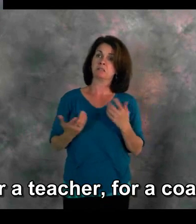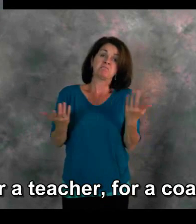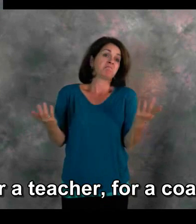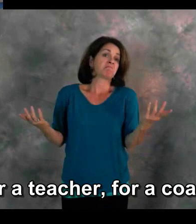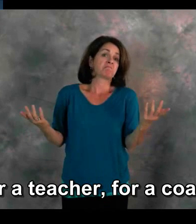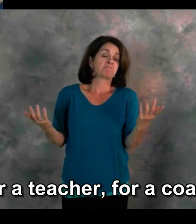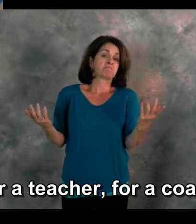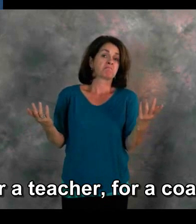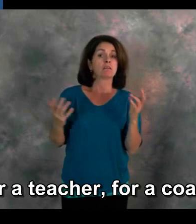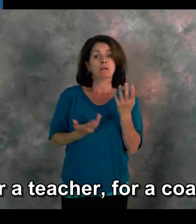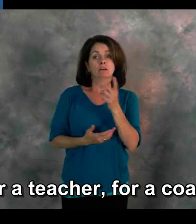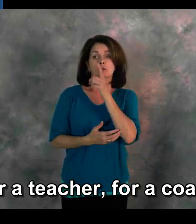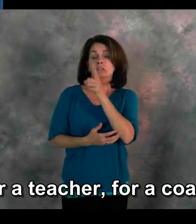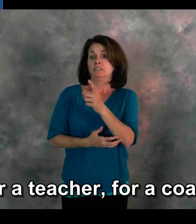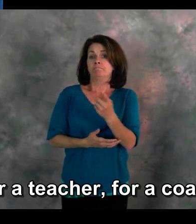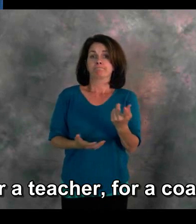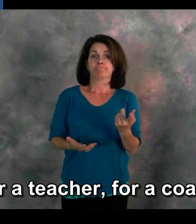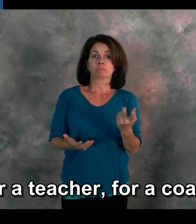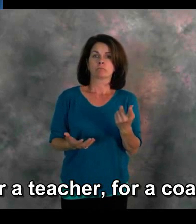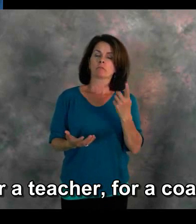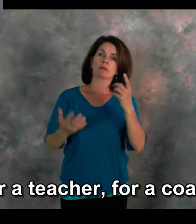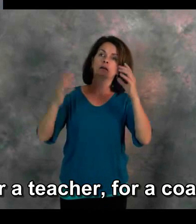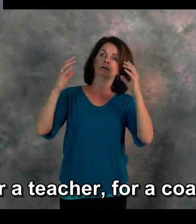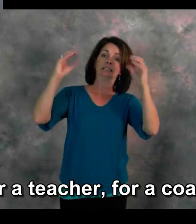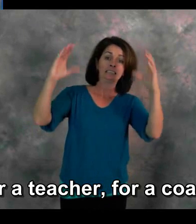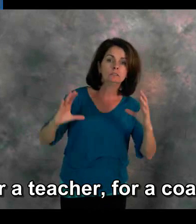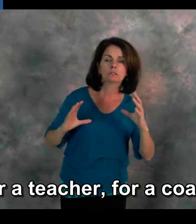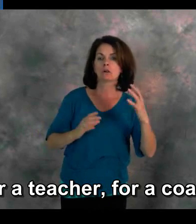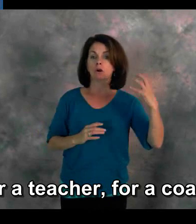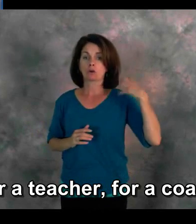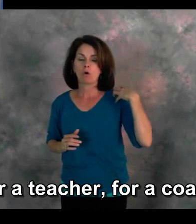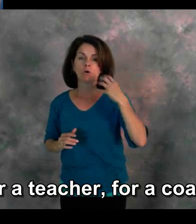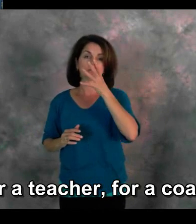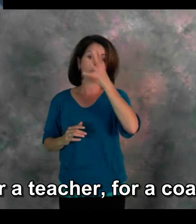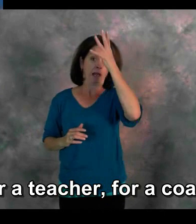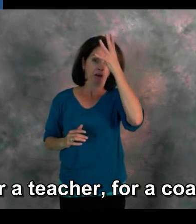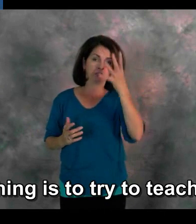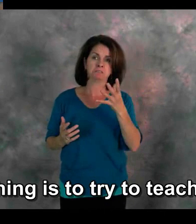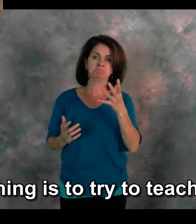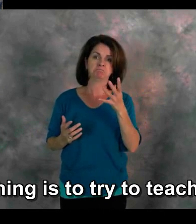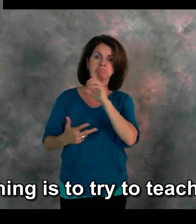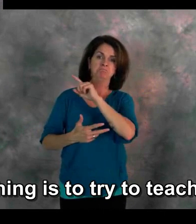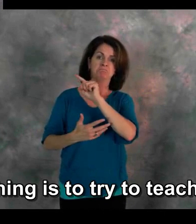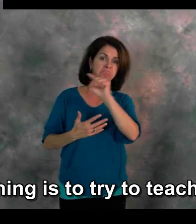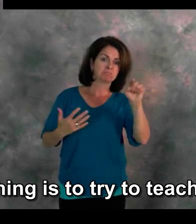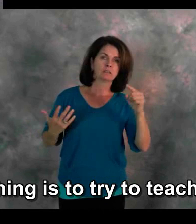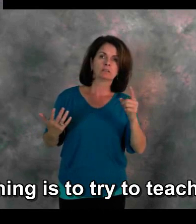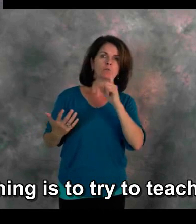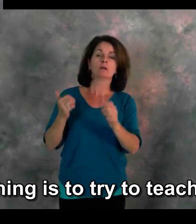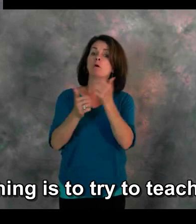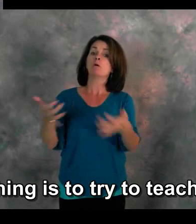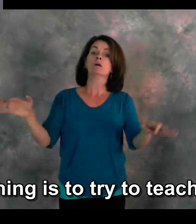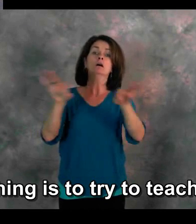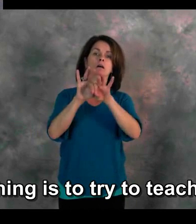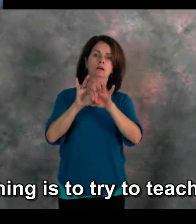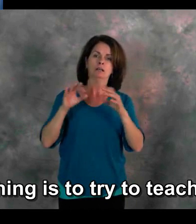But in general, you know, I think that for a teacher, for a coach, for a parent,